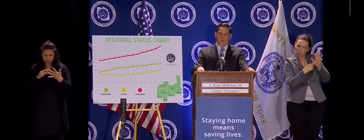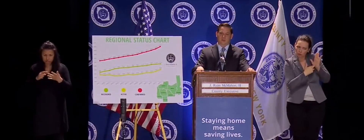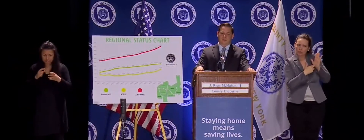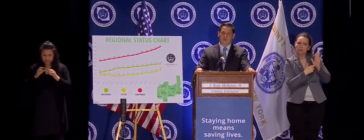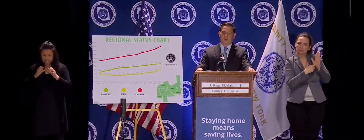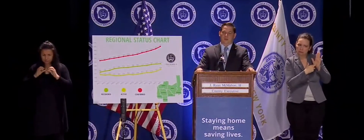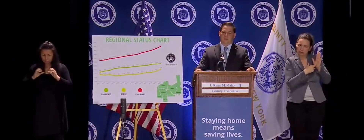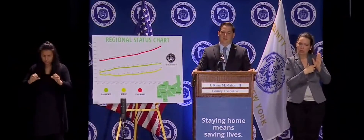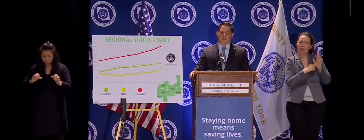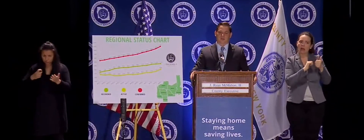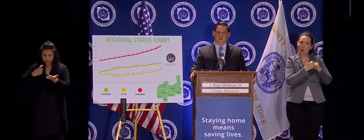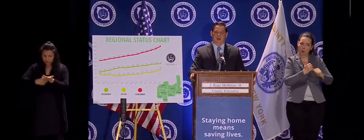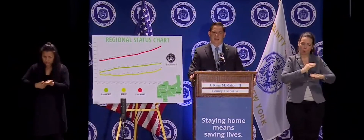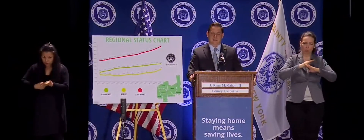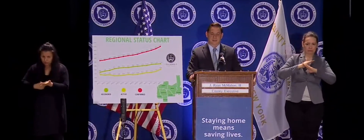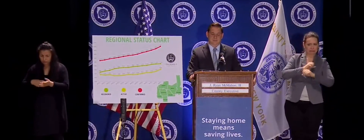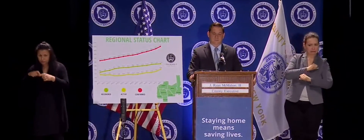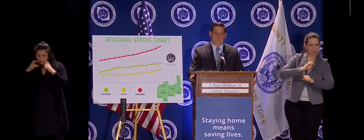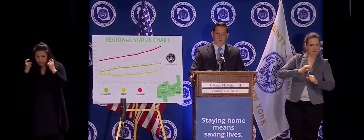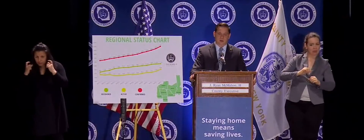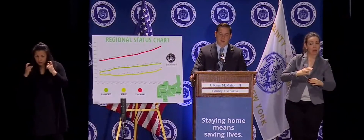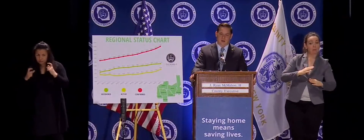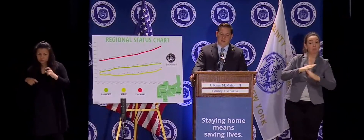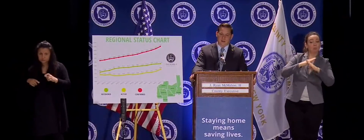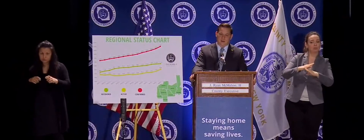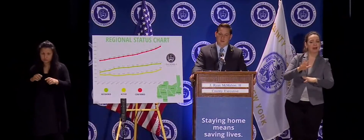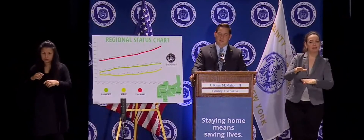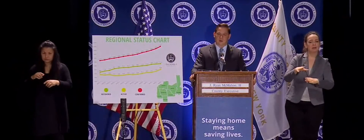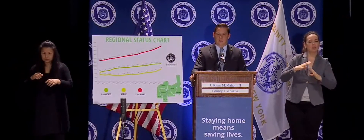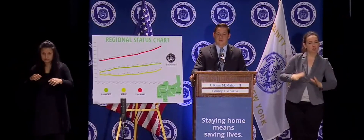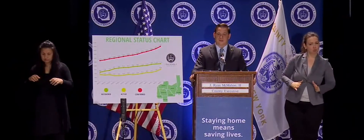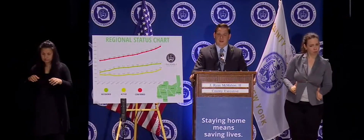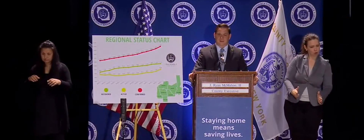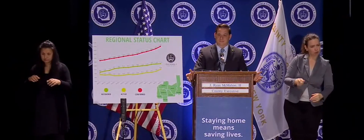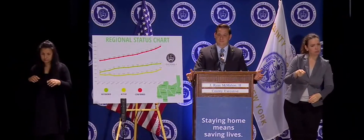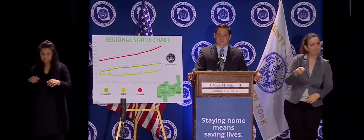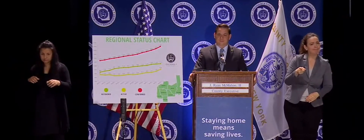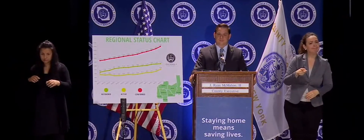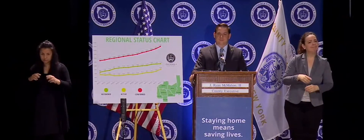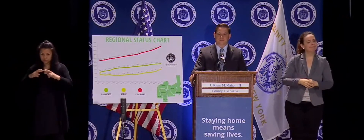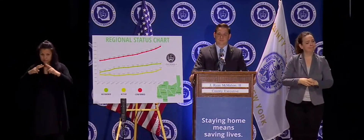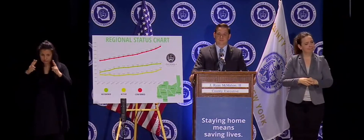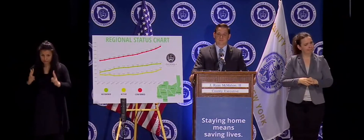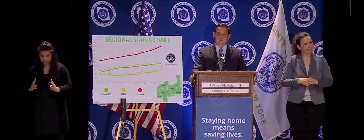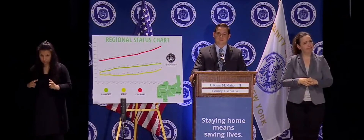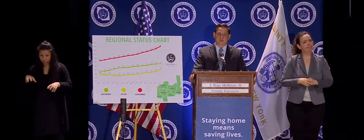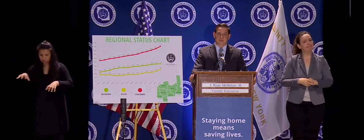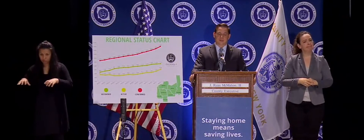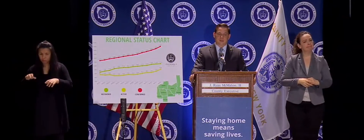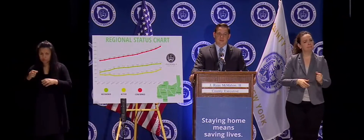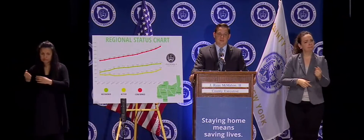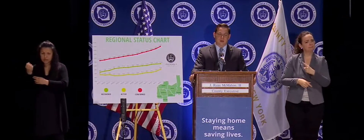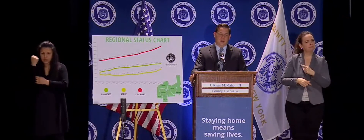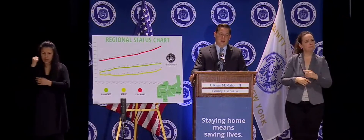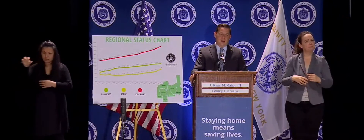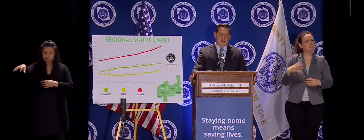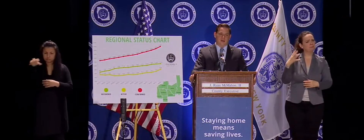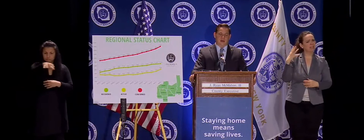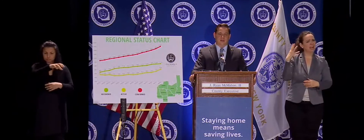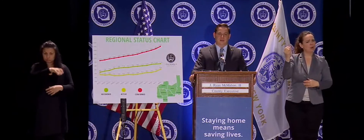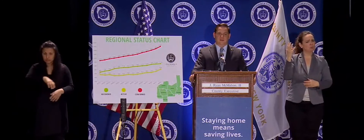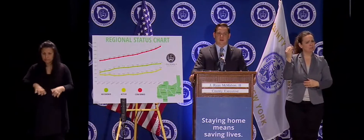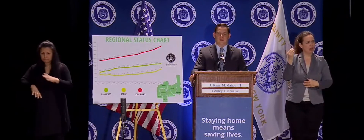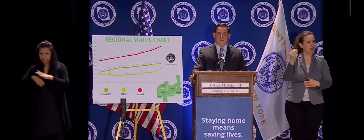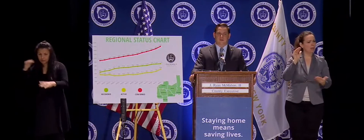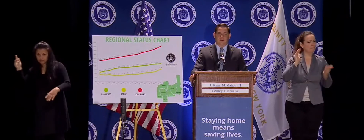your employees, protect your clients, and you can go on this date. Outside versus inside doesn't make a big difference?